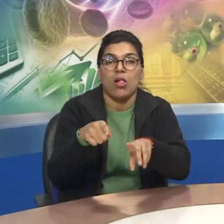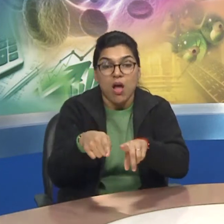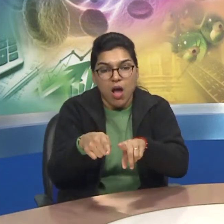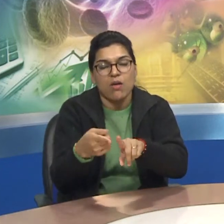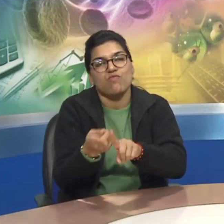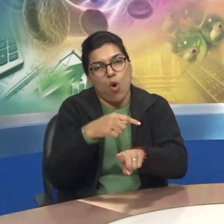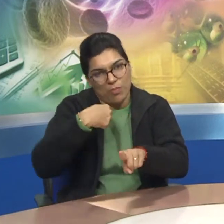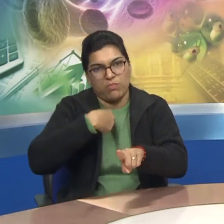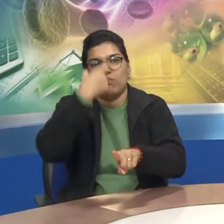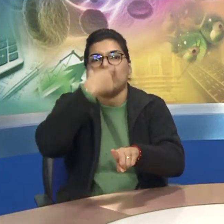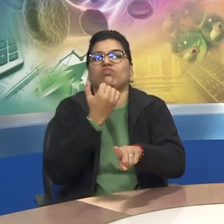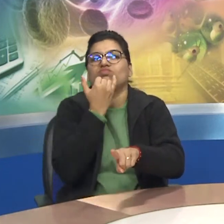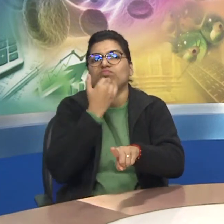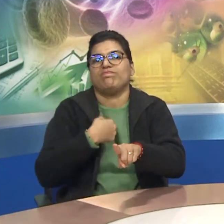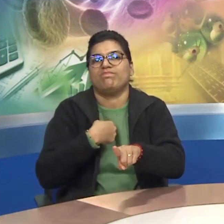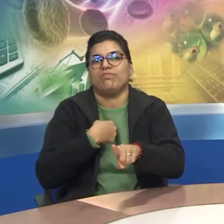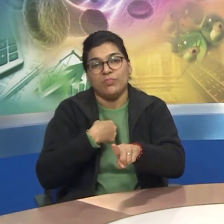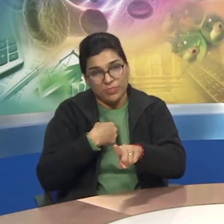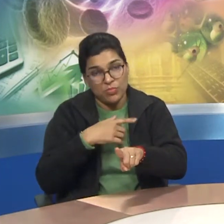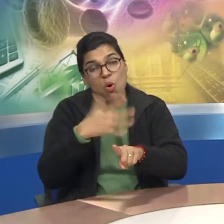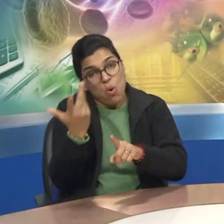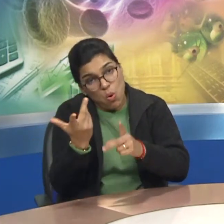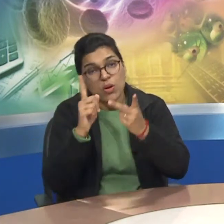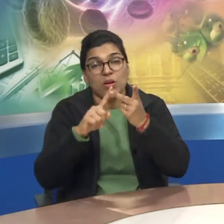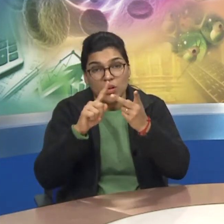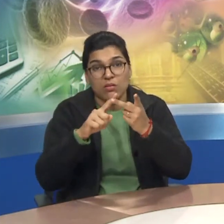So we should do our duty